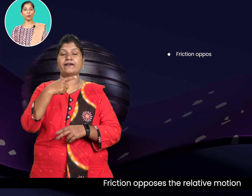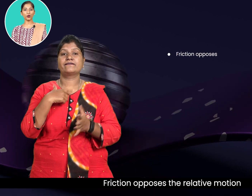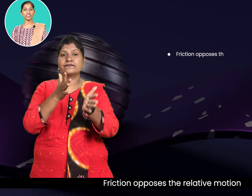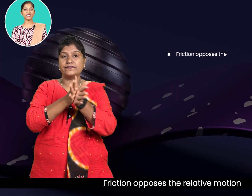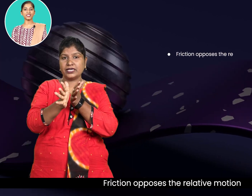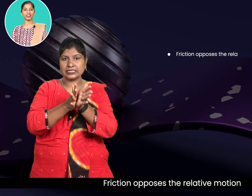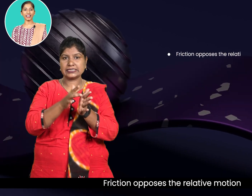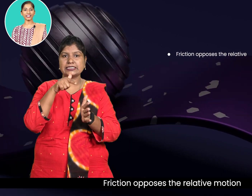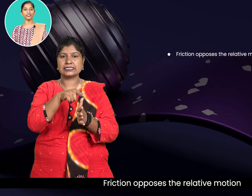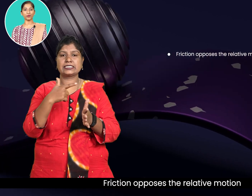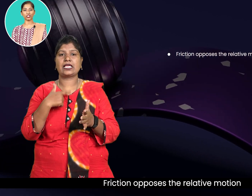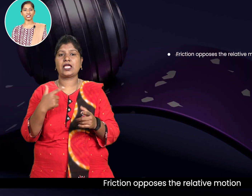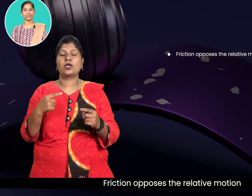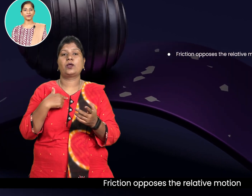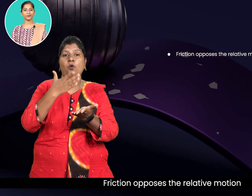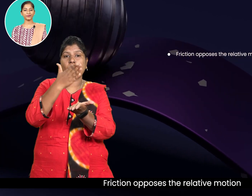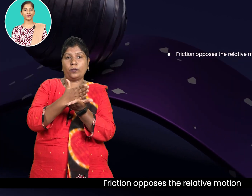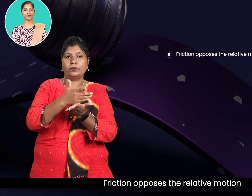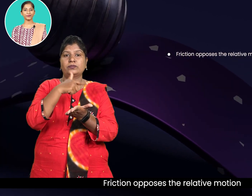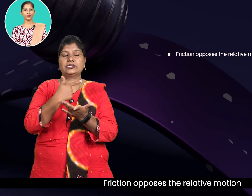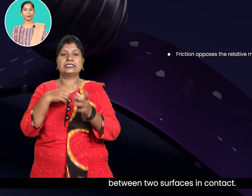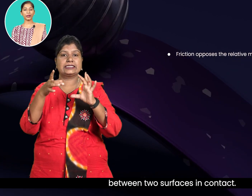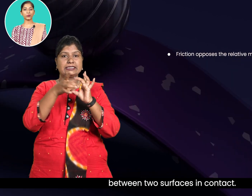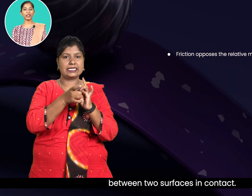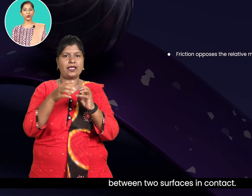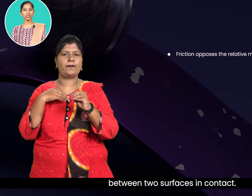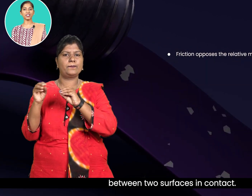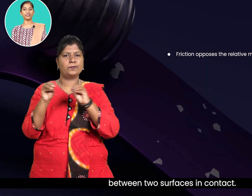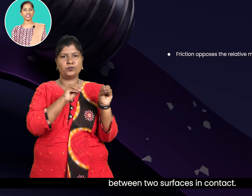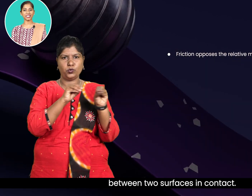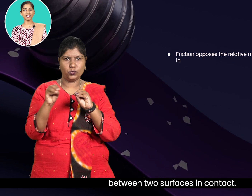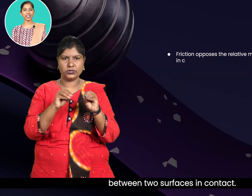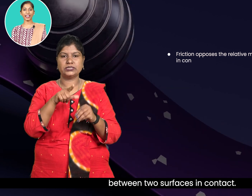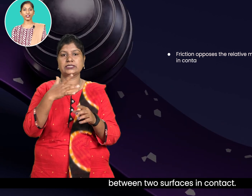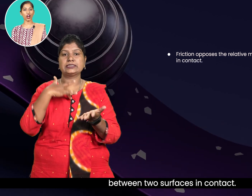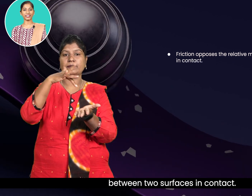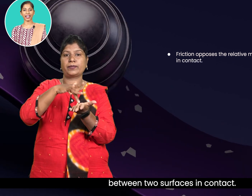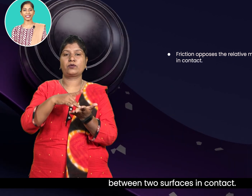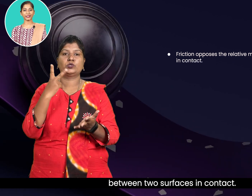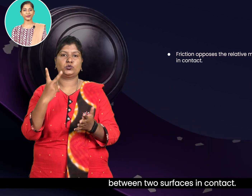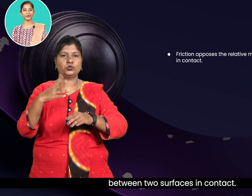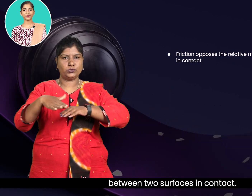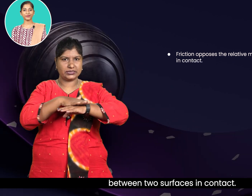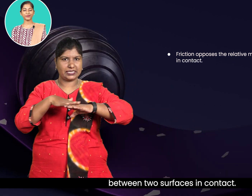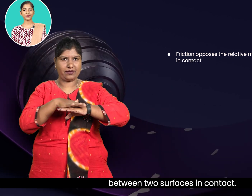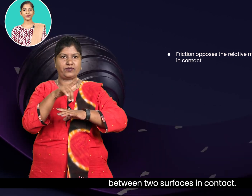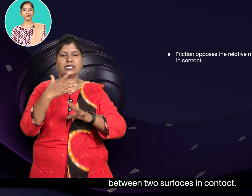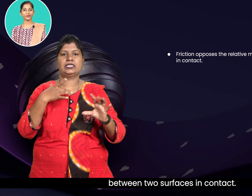Friction opposes the relative motion between two surfaces in contact.